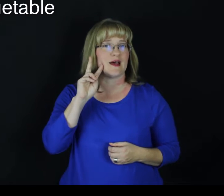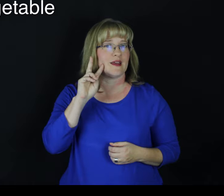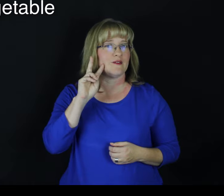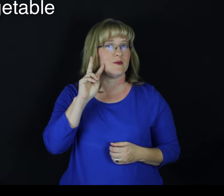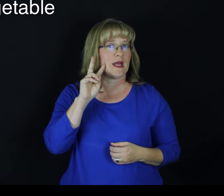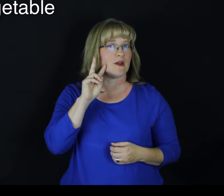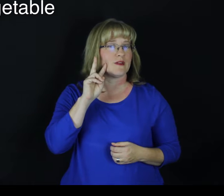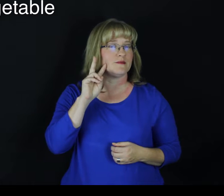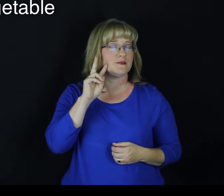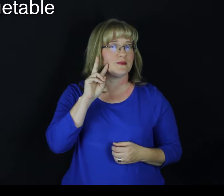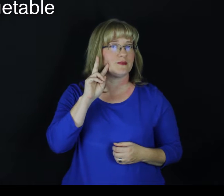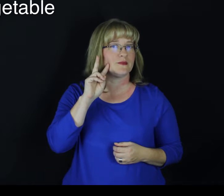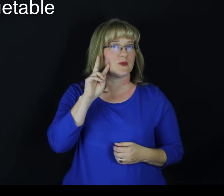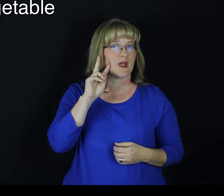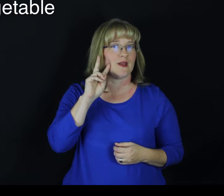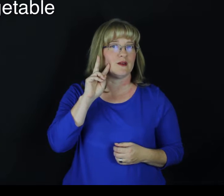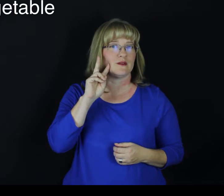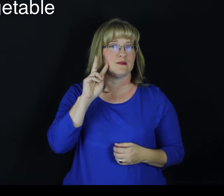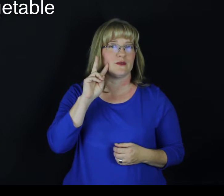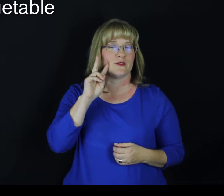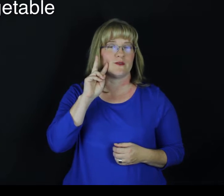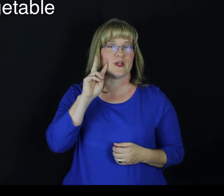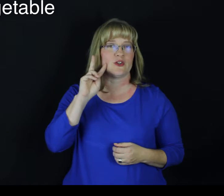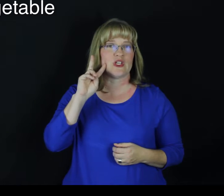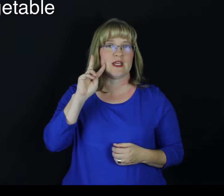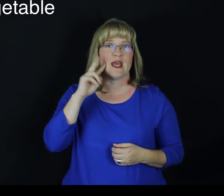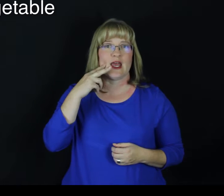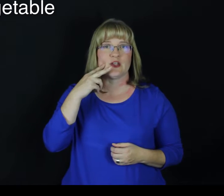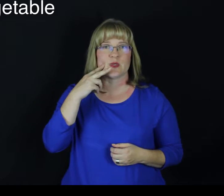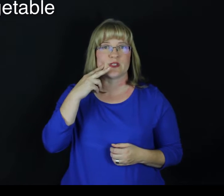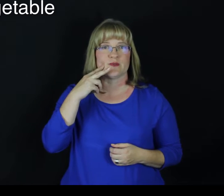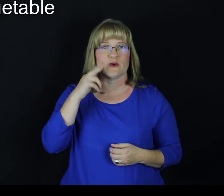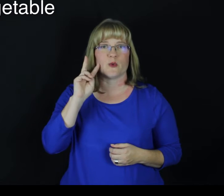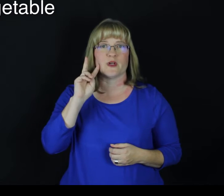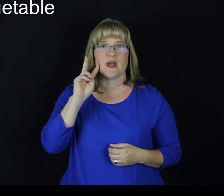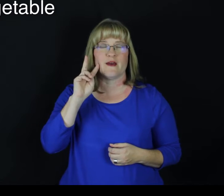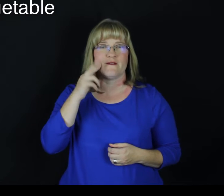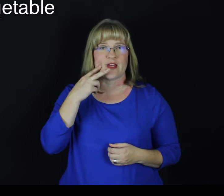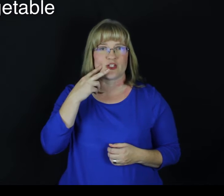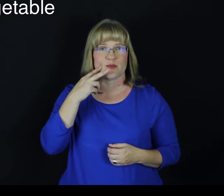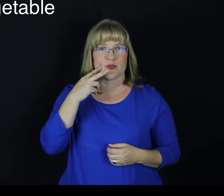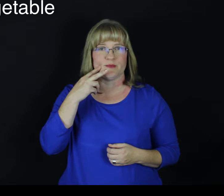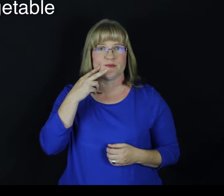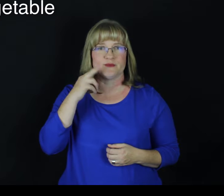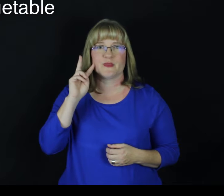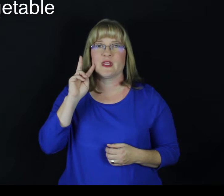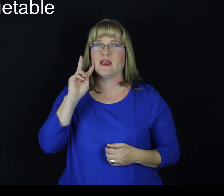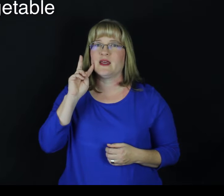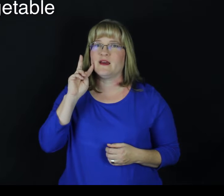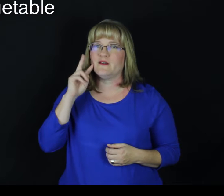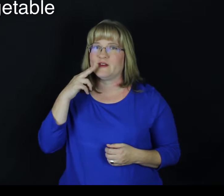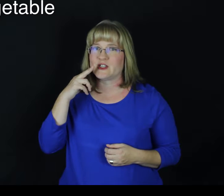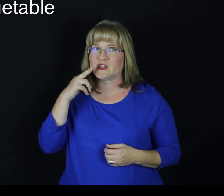side of your mouth, okay, in front of your cheek, and twist it forward. Vegetable.